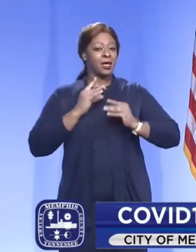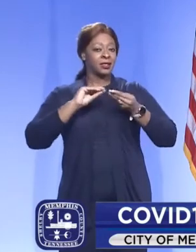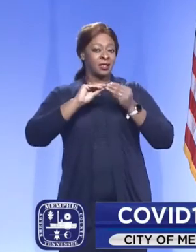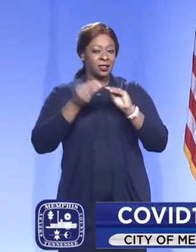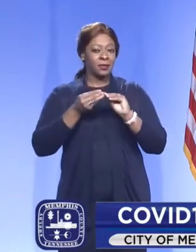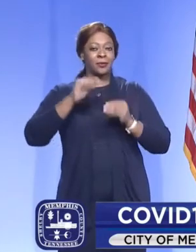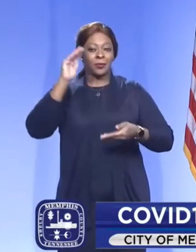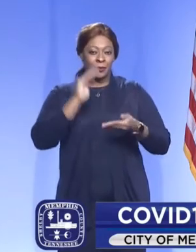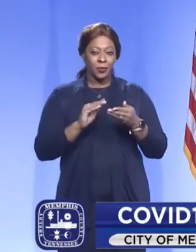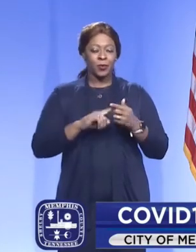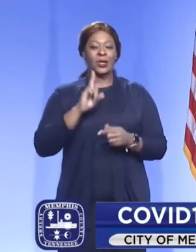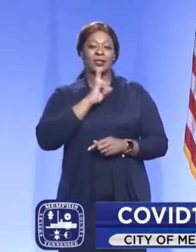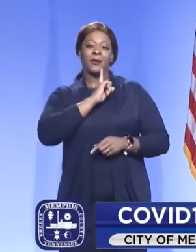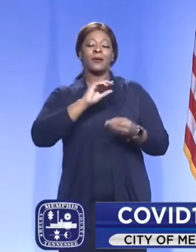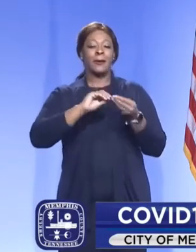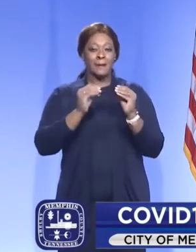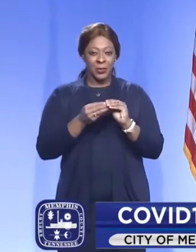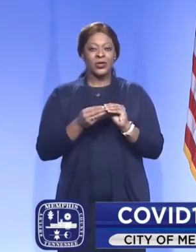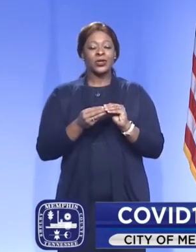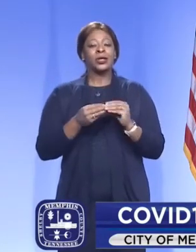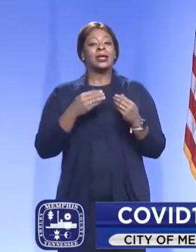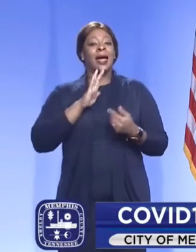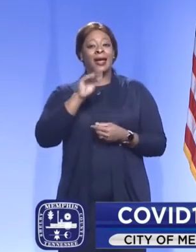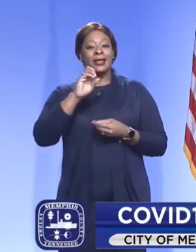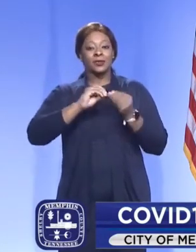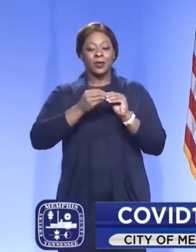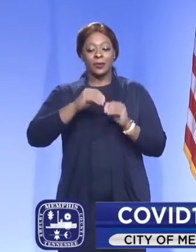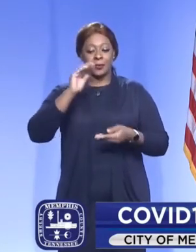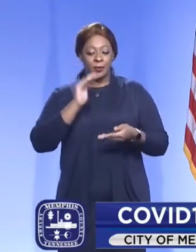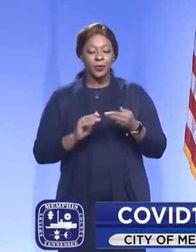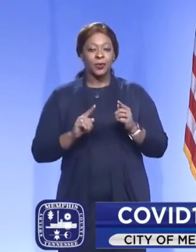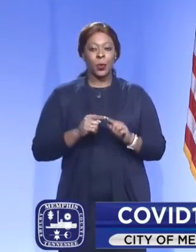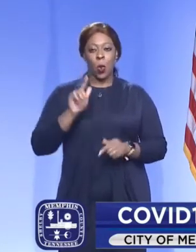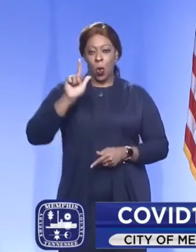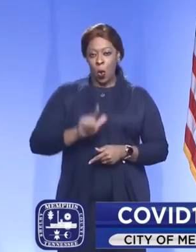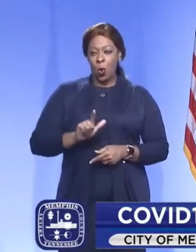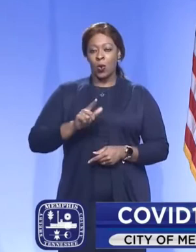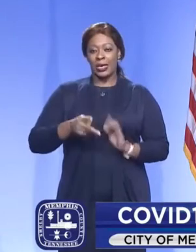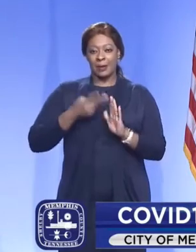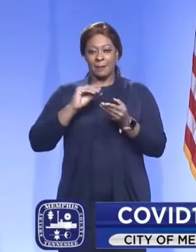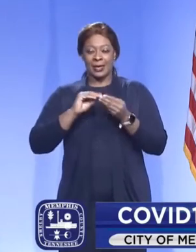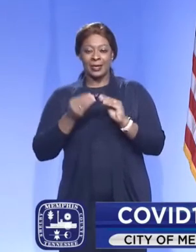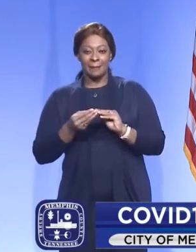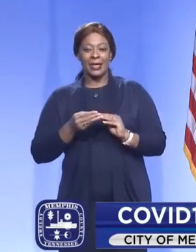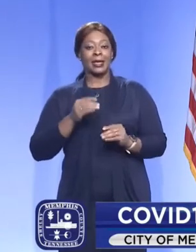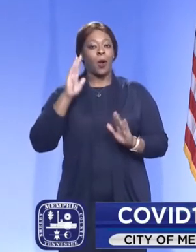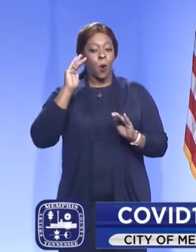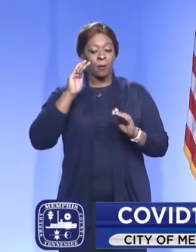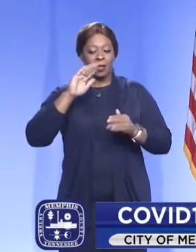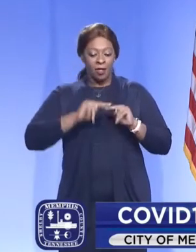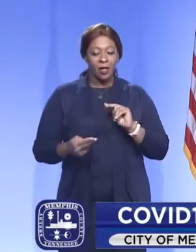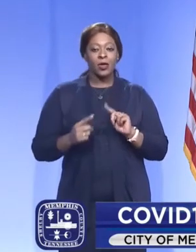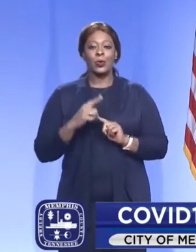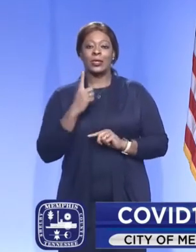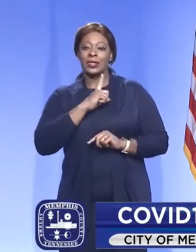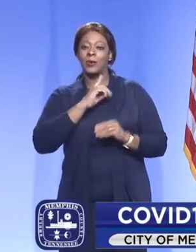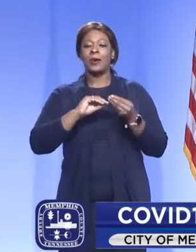the single digits and to get our case rate down into the low double digits and into the single digits as we move